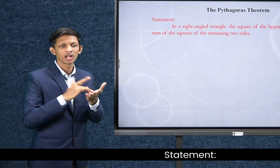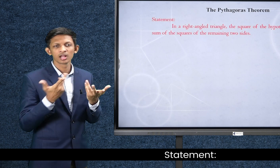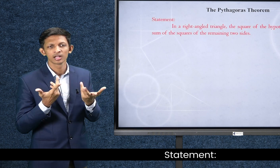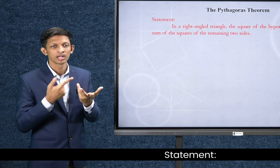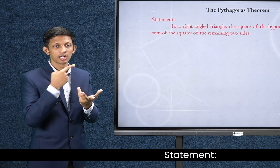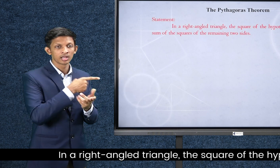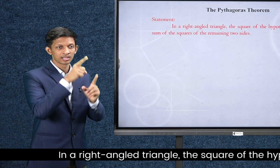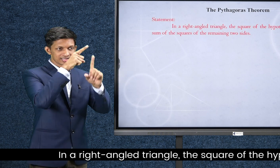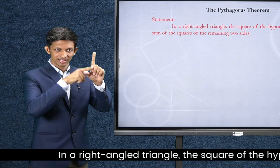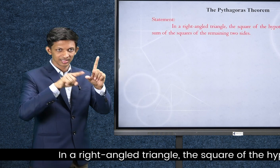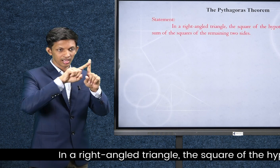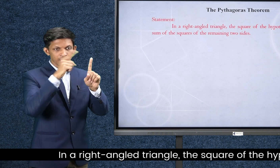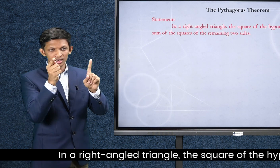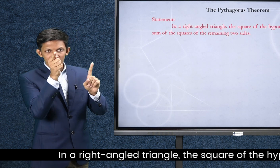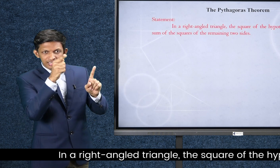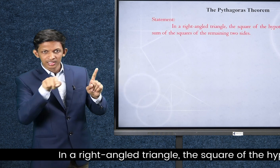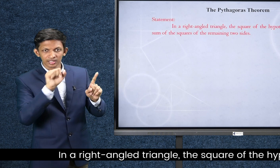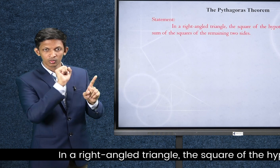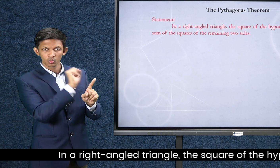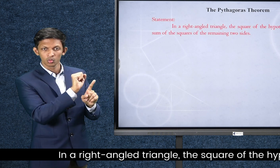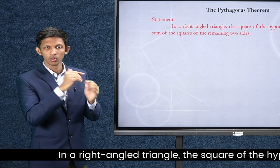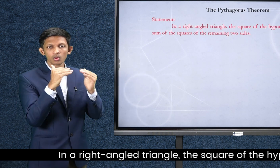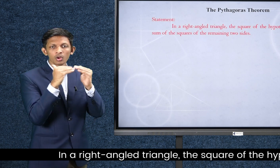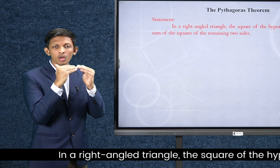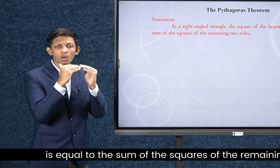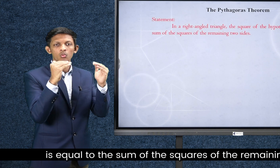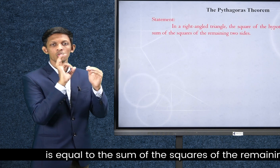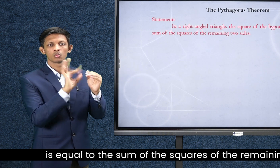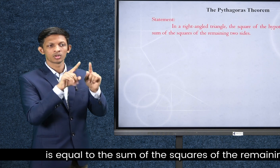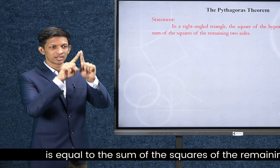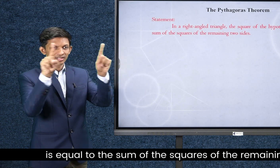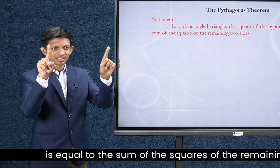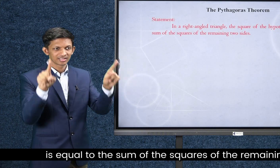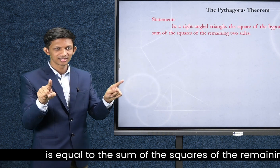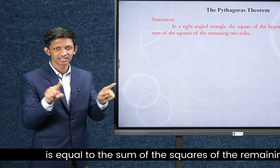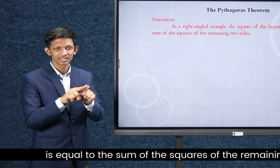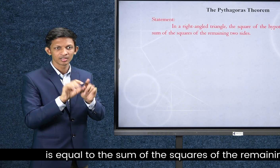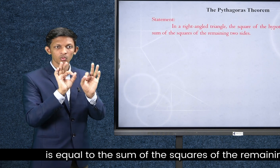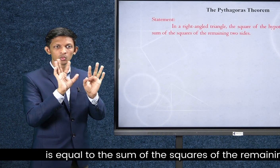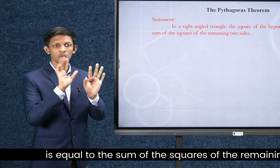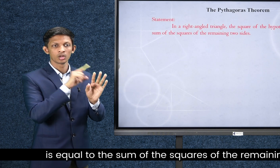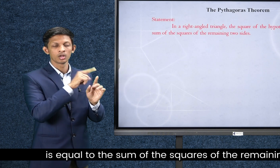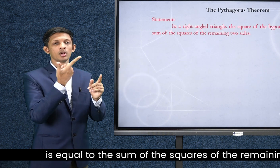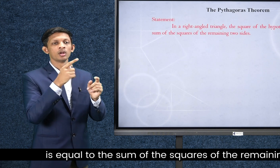Statement: in a right angle triangle, the square of the hypotenuse is equal to the sum of the squares of the remaining two sides.